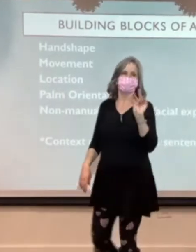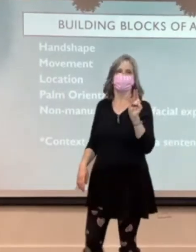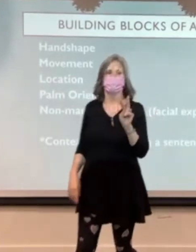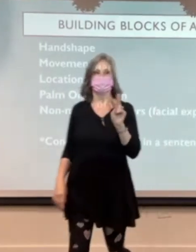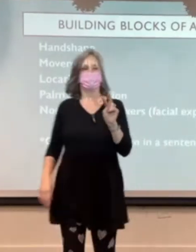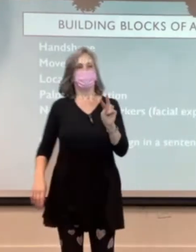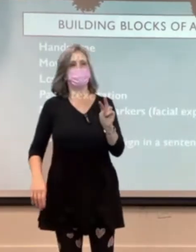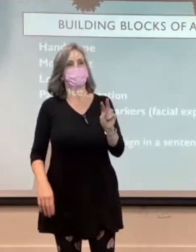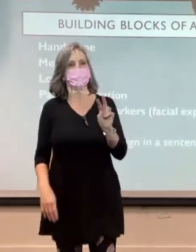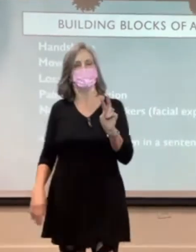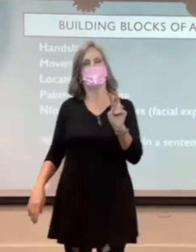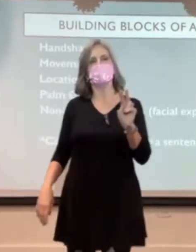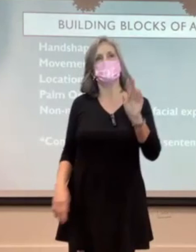that we know how to spell, if I spelled